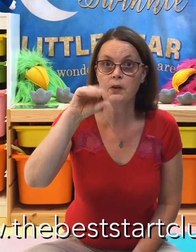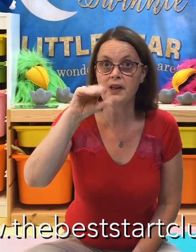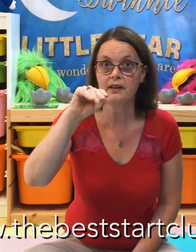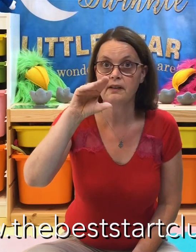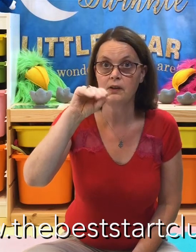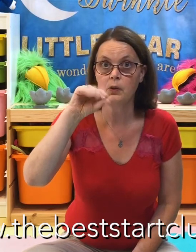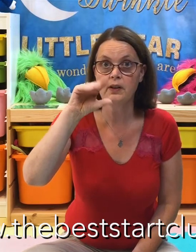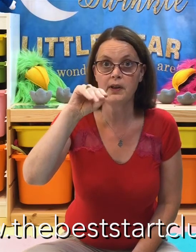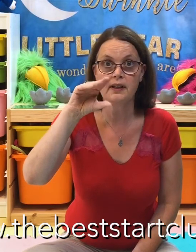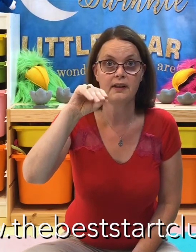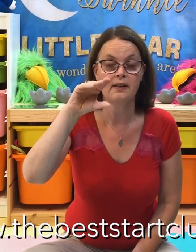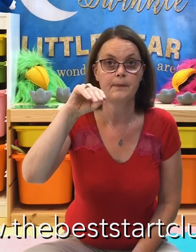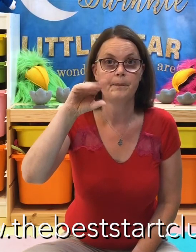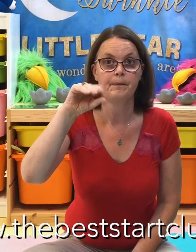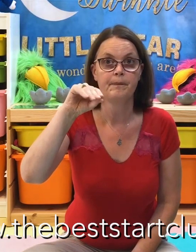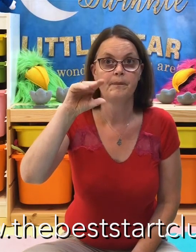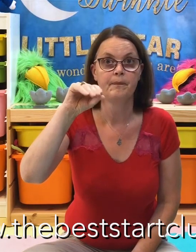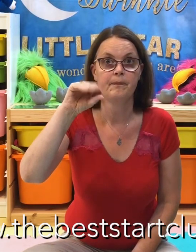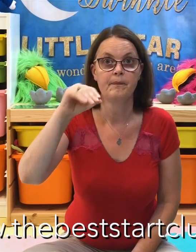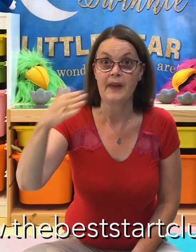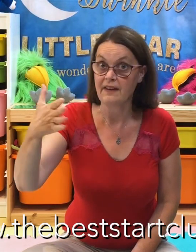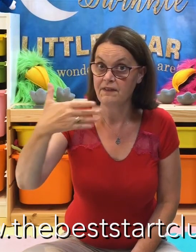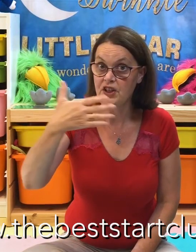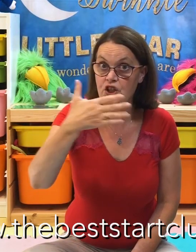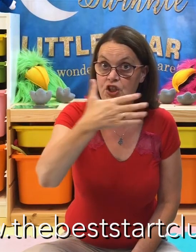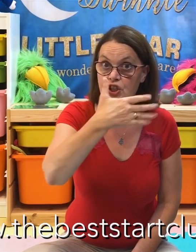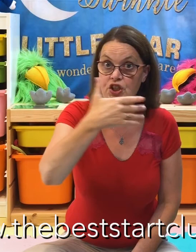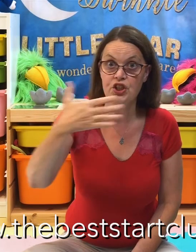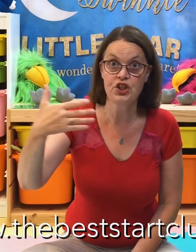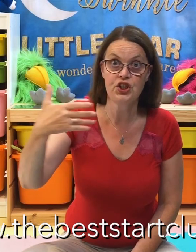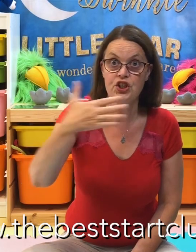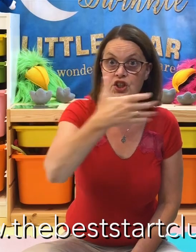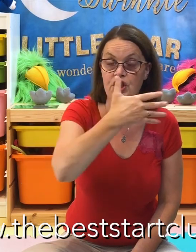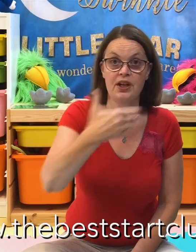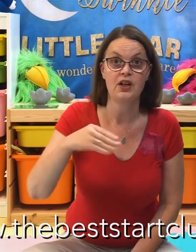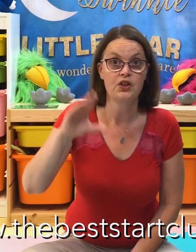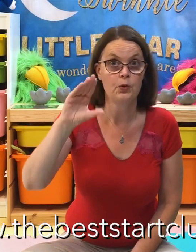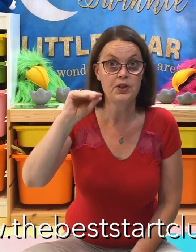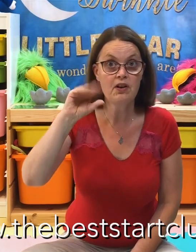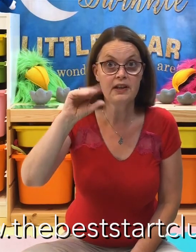quack, quack, quack. And fish.